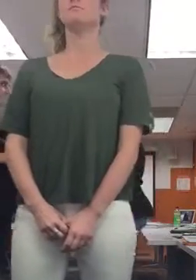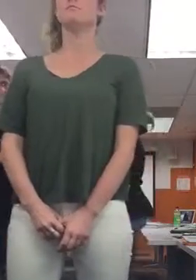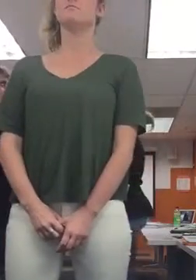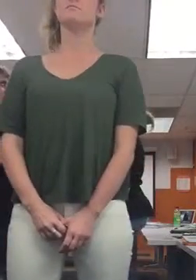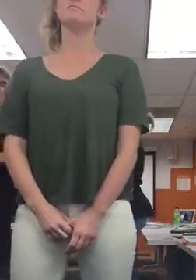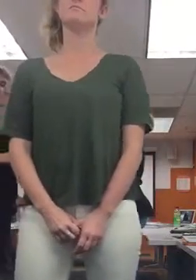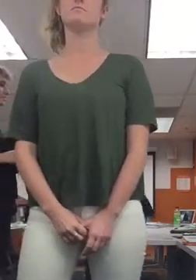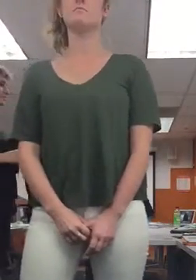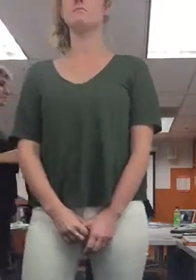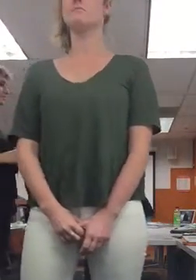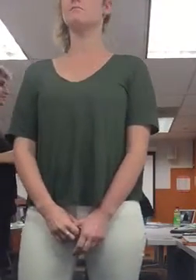cities into the suburbs.